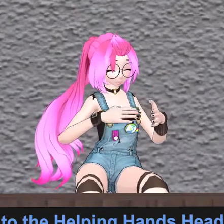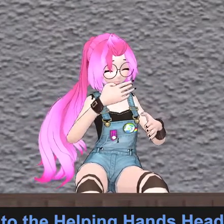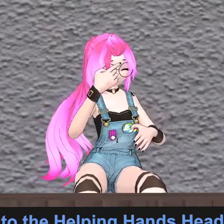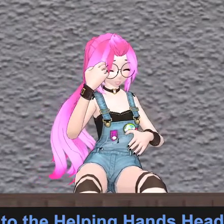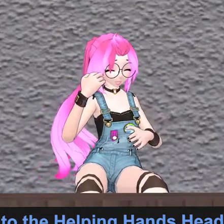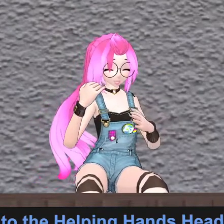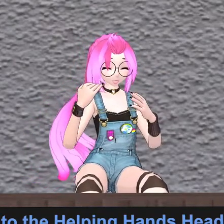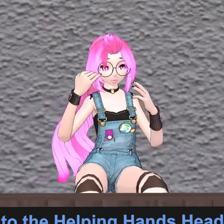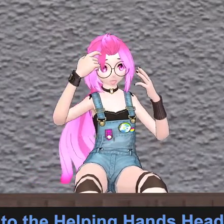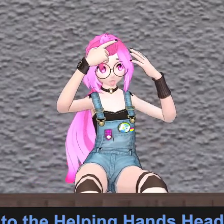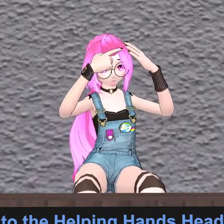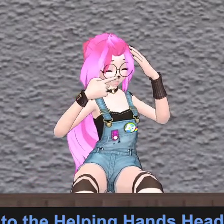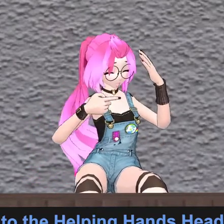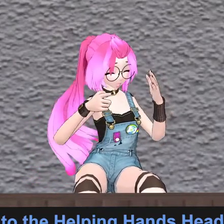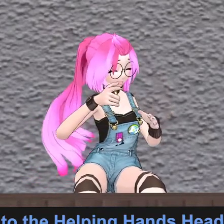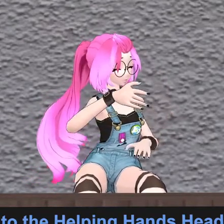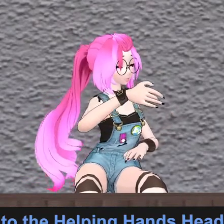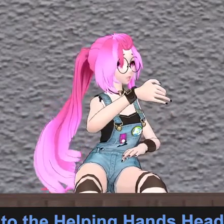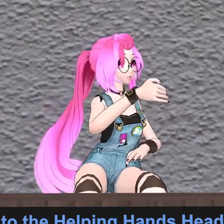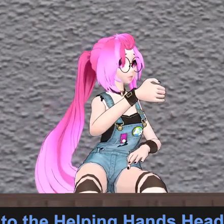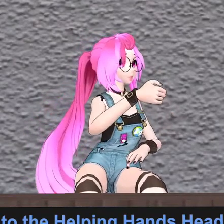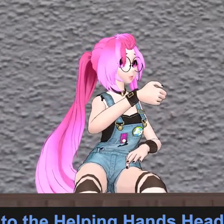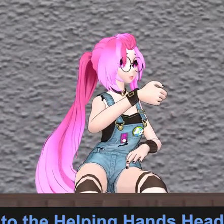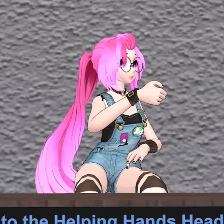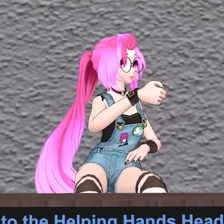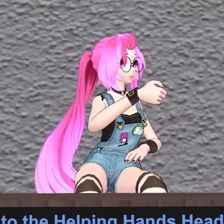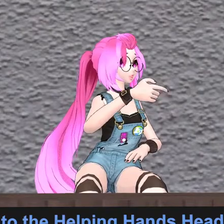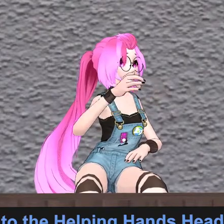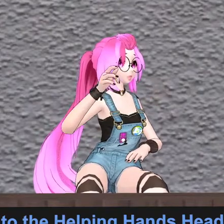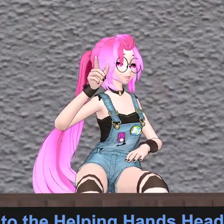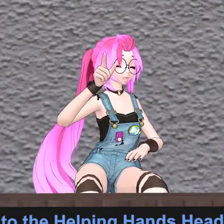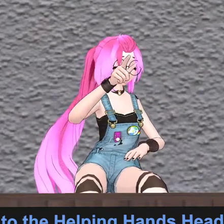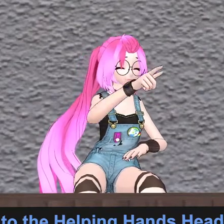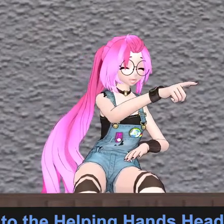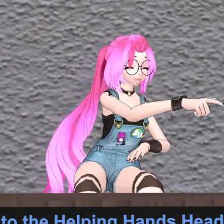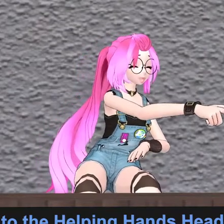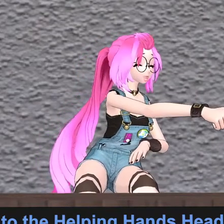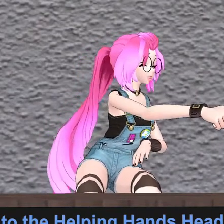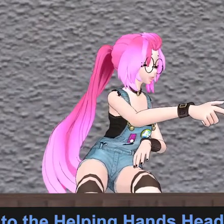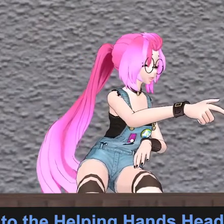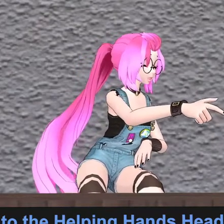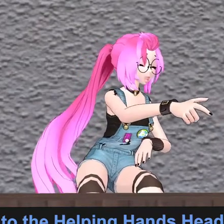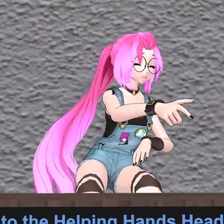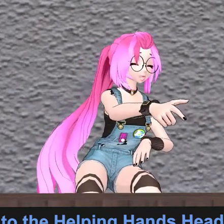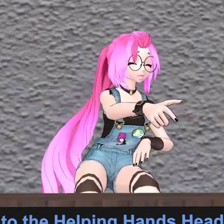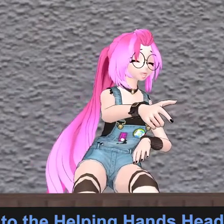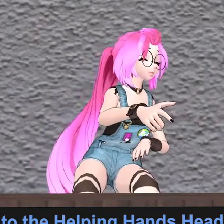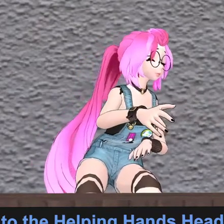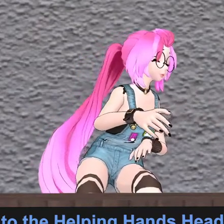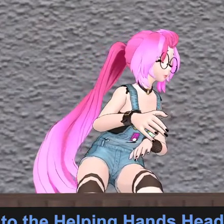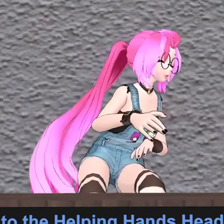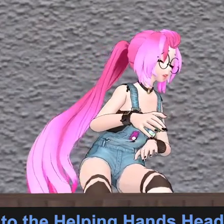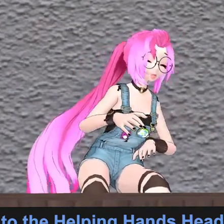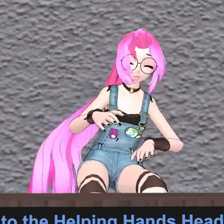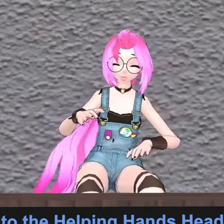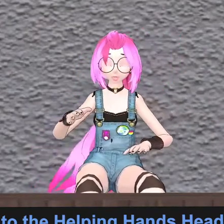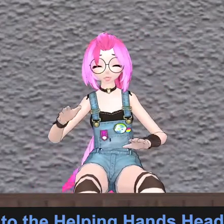list because I have an awful memory. So just going to make sure I don't skip any. I'm going to put my list right there.